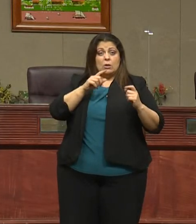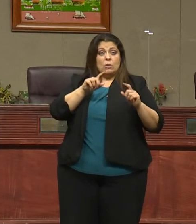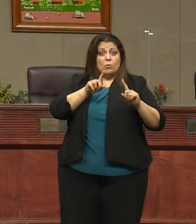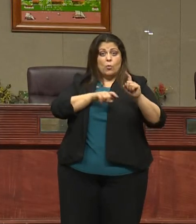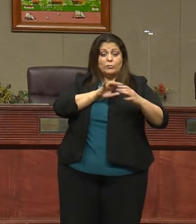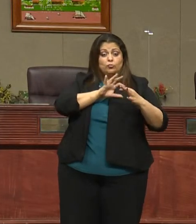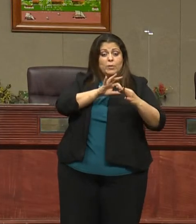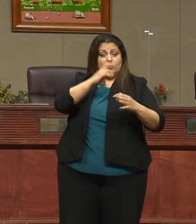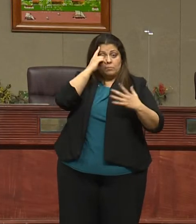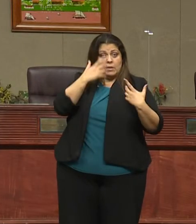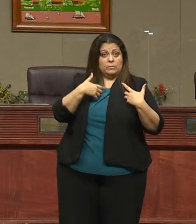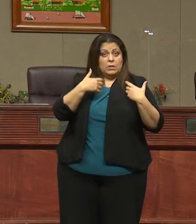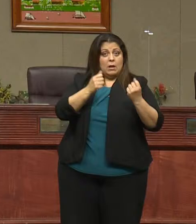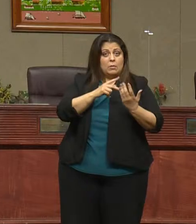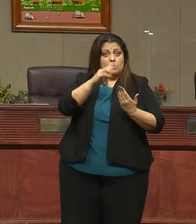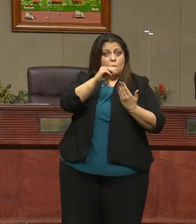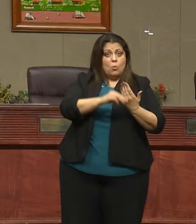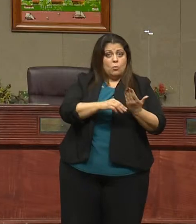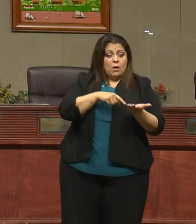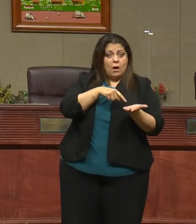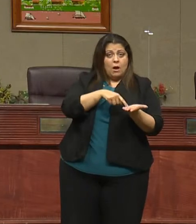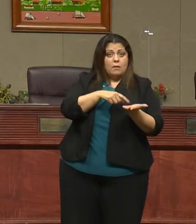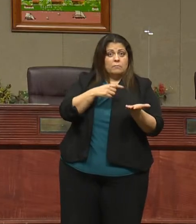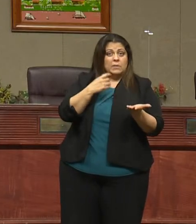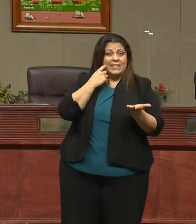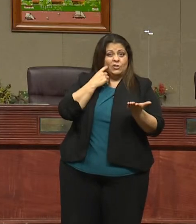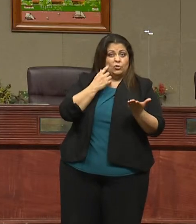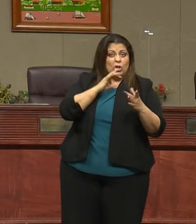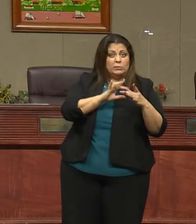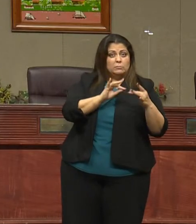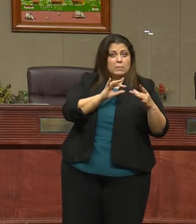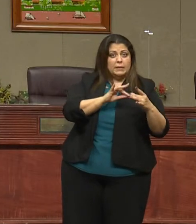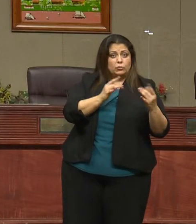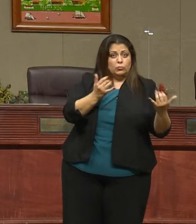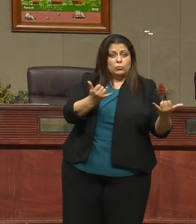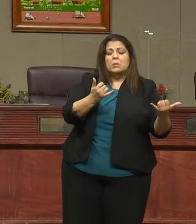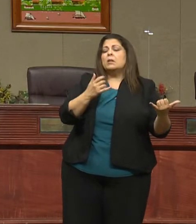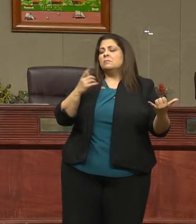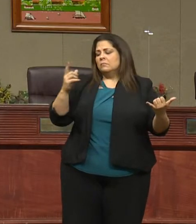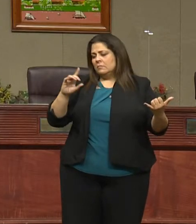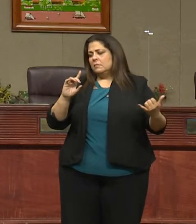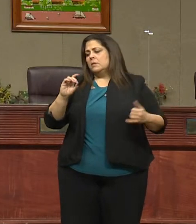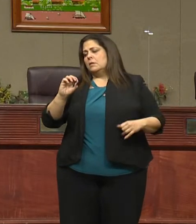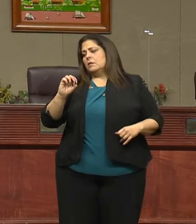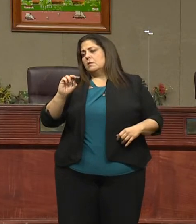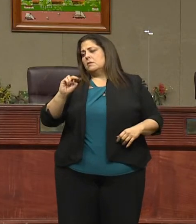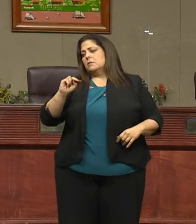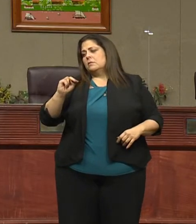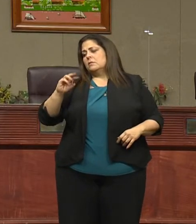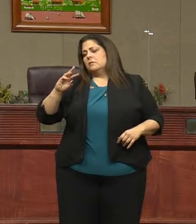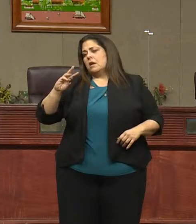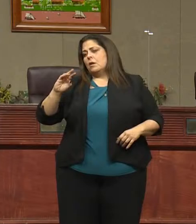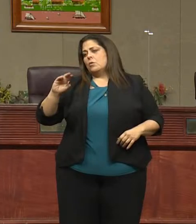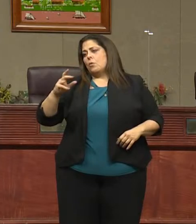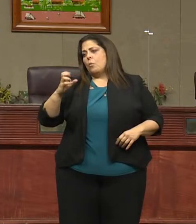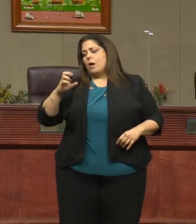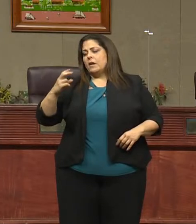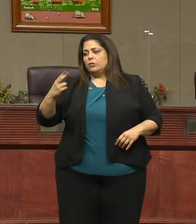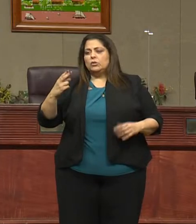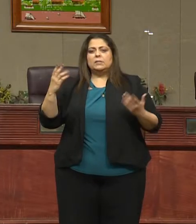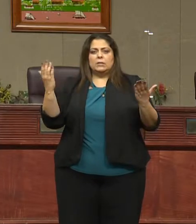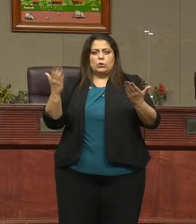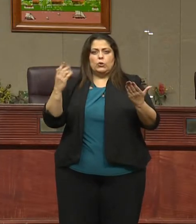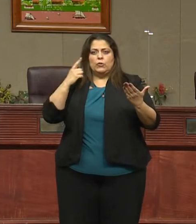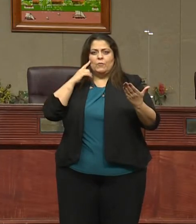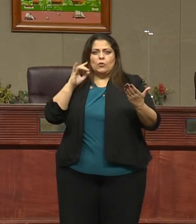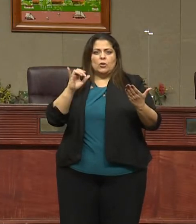that I talked about, Ms. Donna Weiss is here to answer questions for that. And Tim Bolduc is